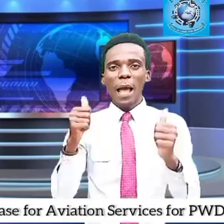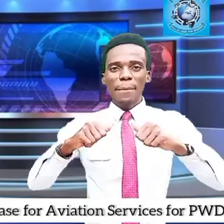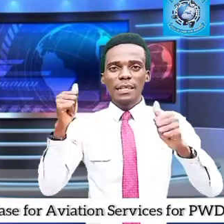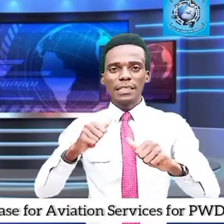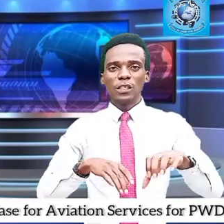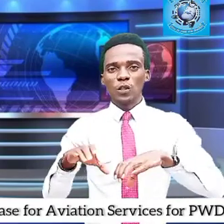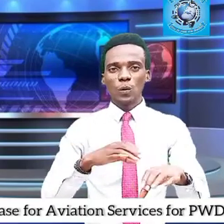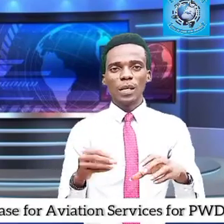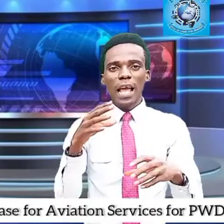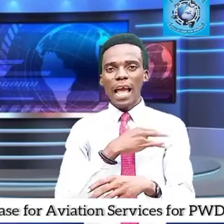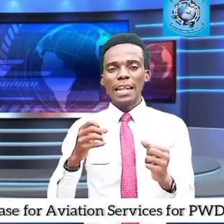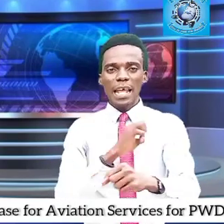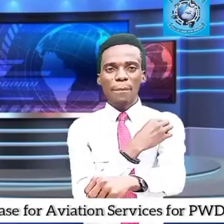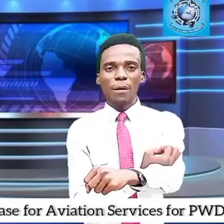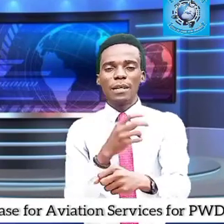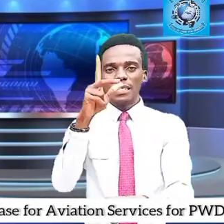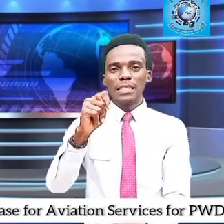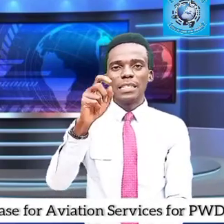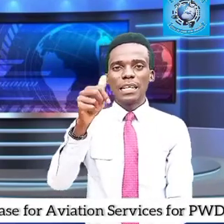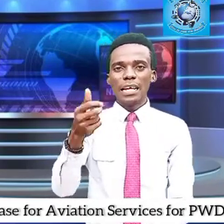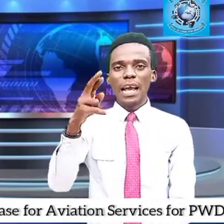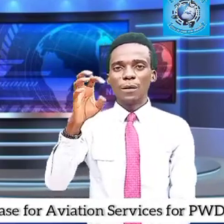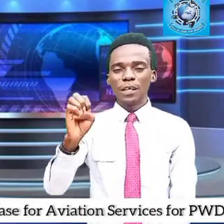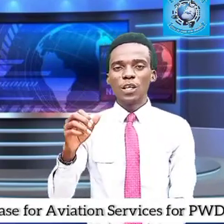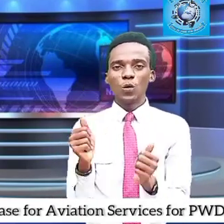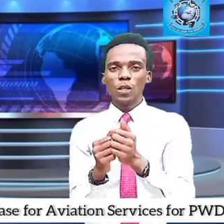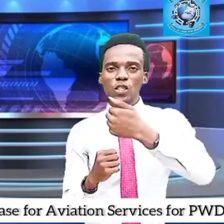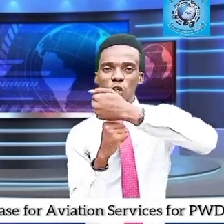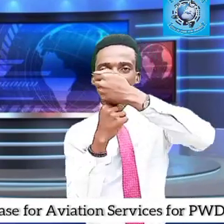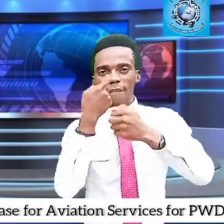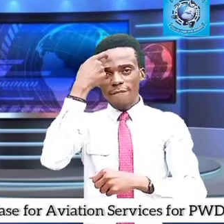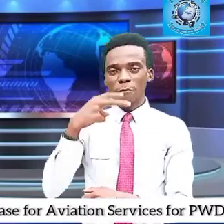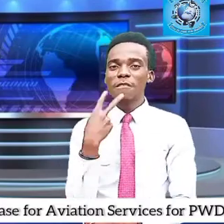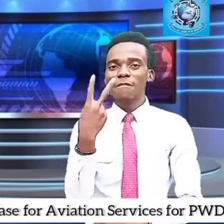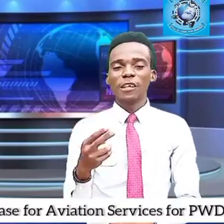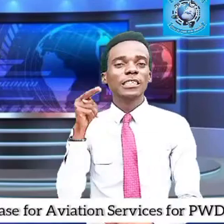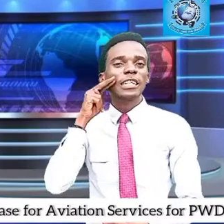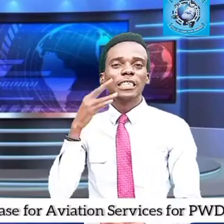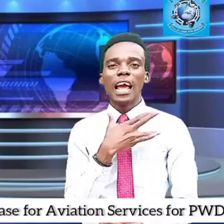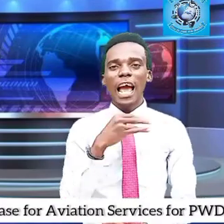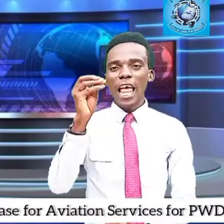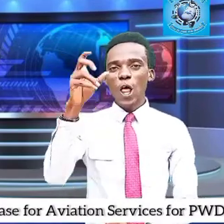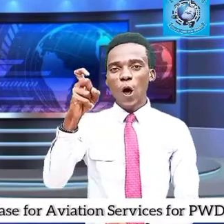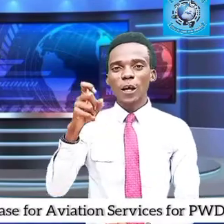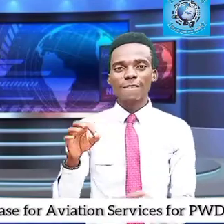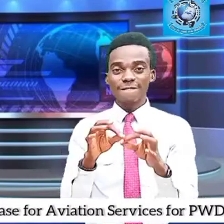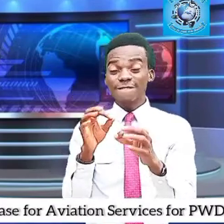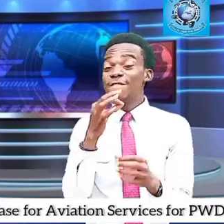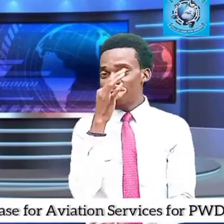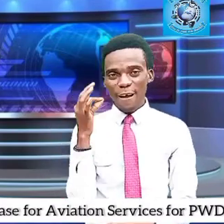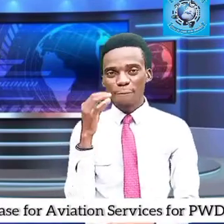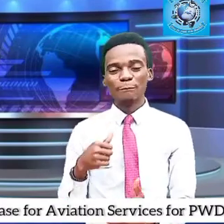and Empowerment (CARE) with support from The Voice Nigerian and Oxfam.